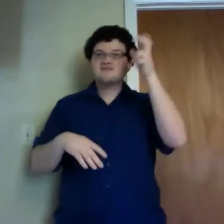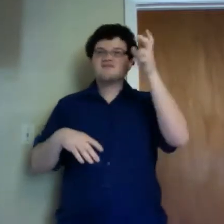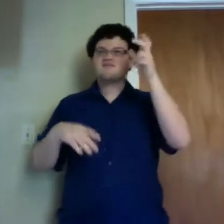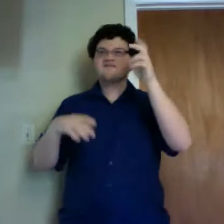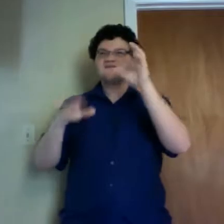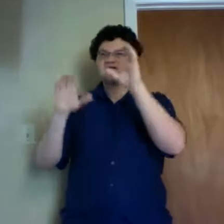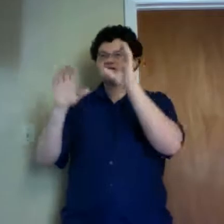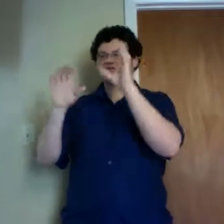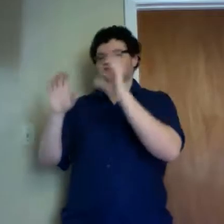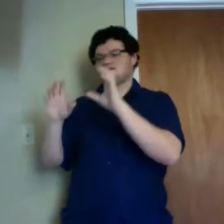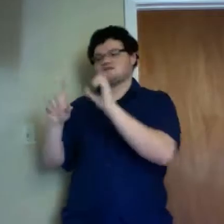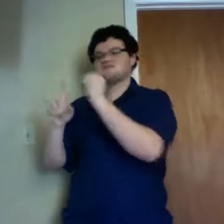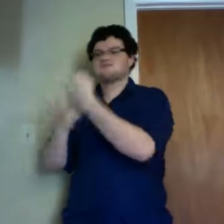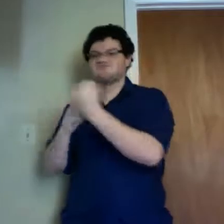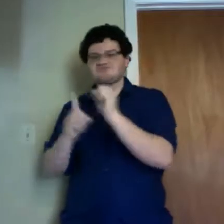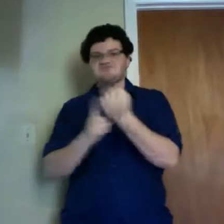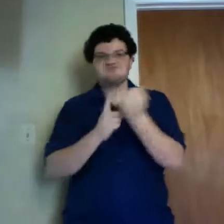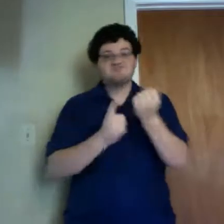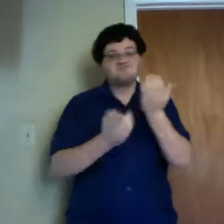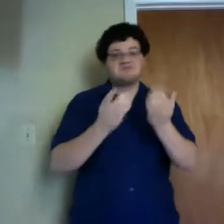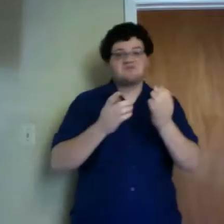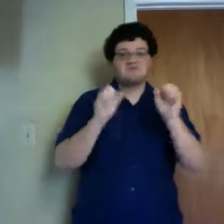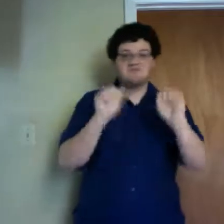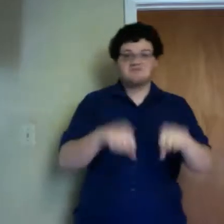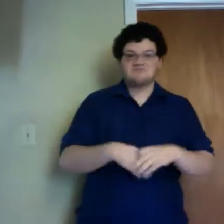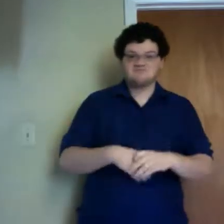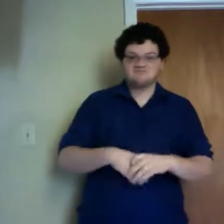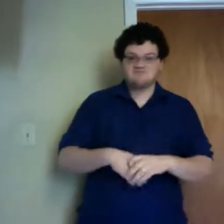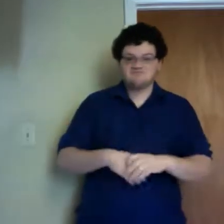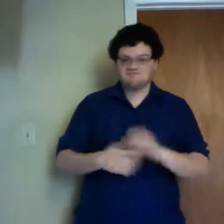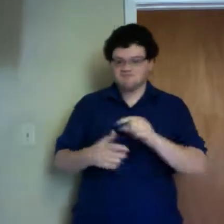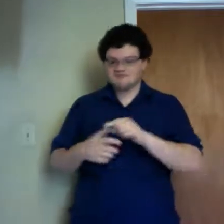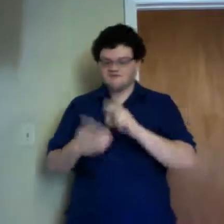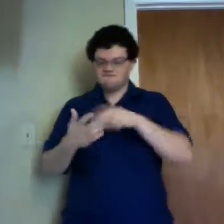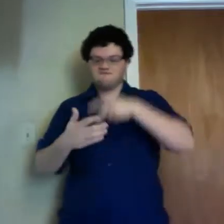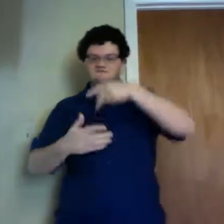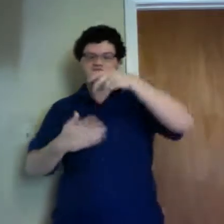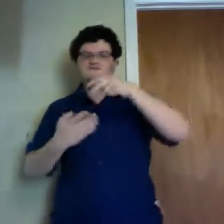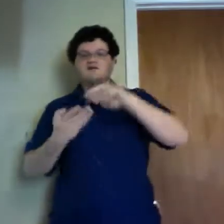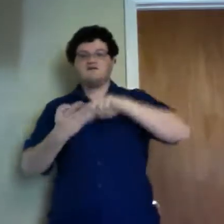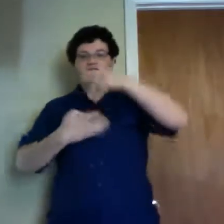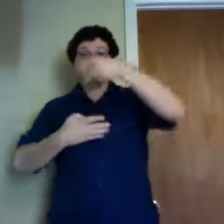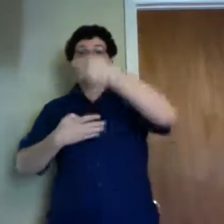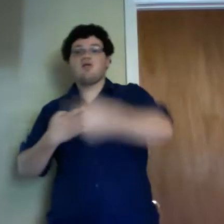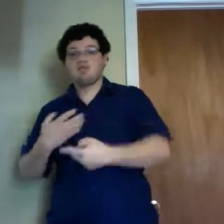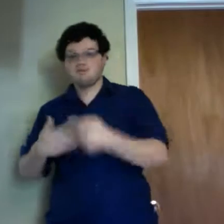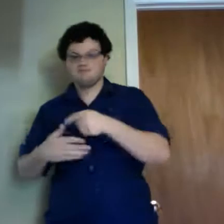common construction-related hazards are falling from heights, trapped by something collapsing or